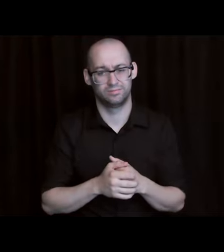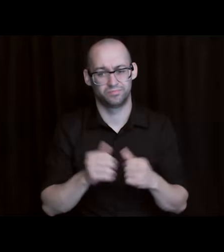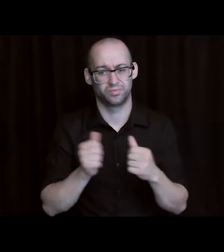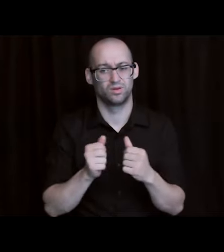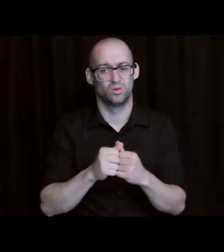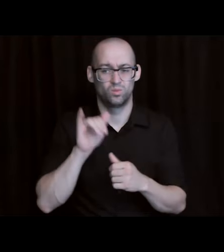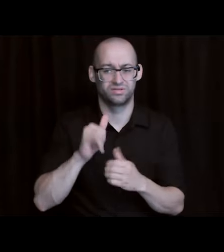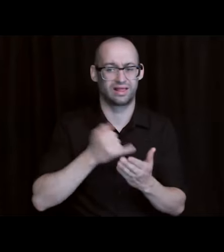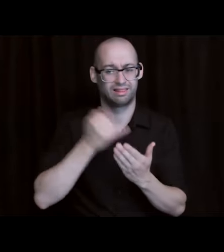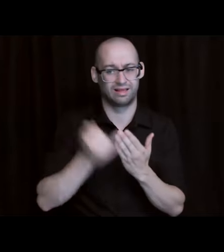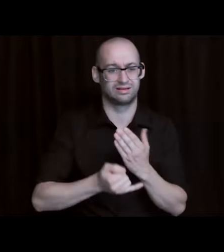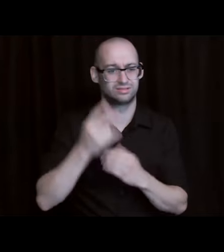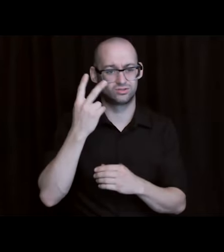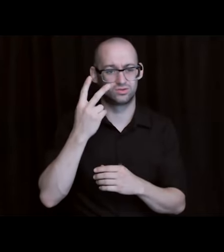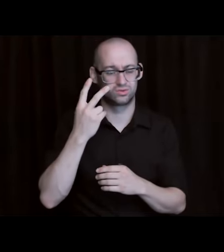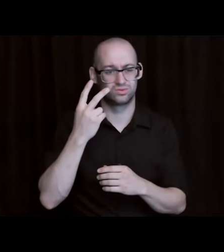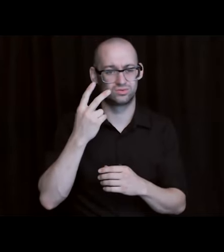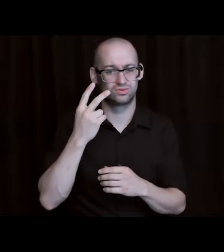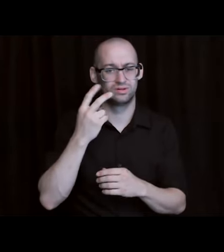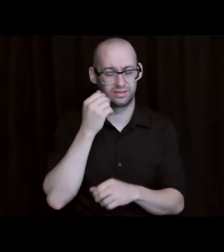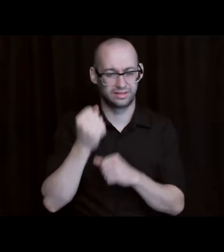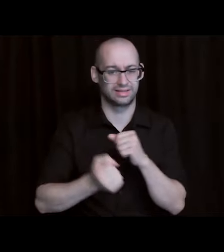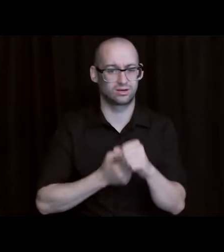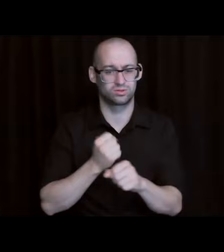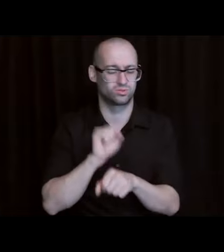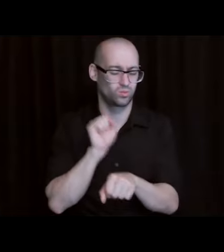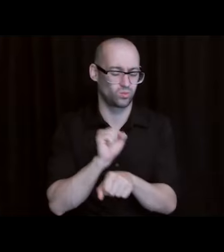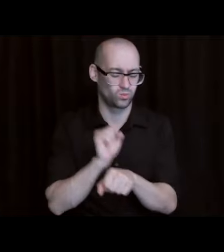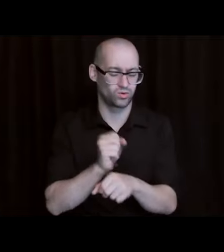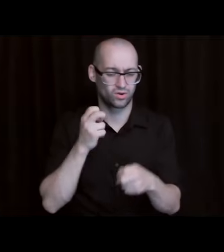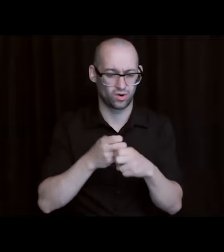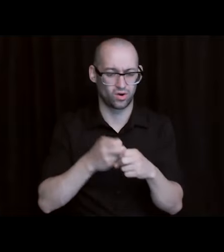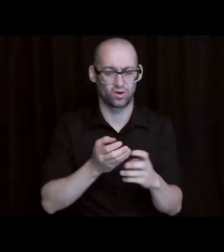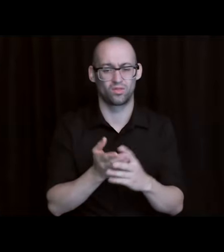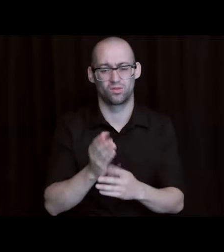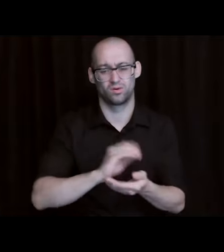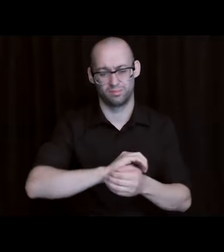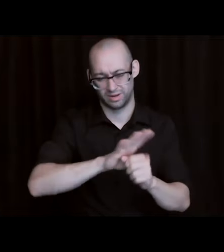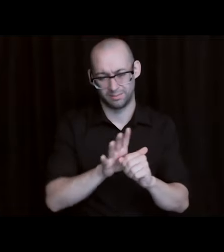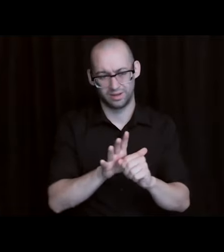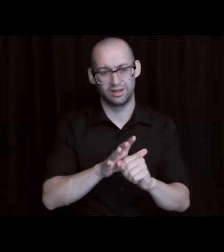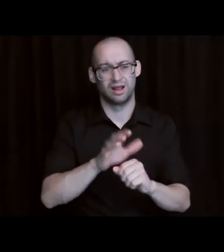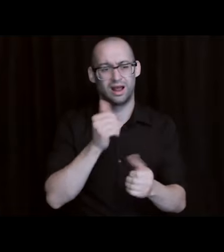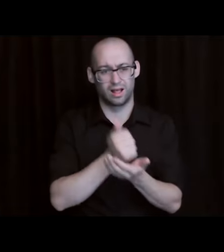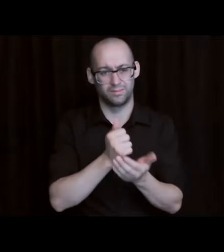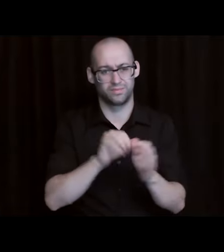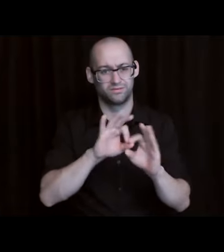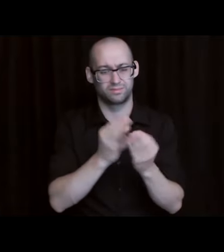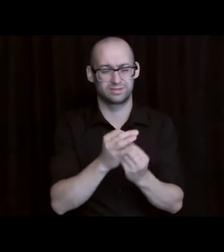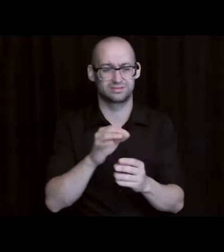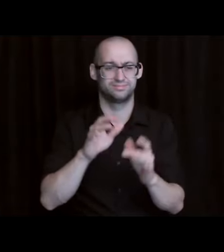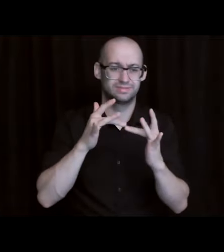last 2 years, we were working very hard to during the pandemic to help our families do digital